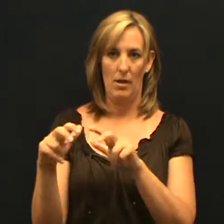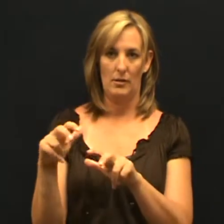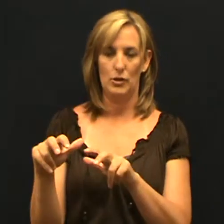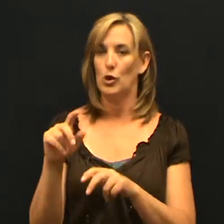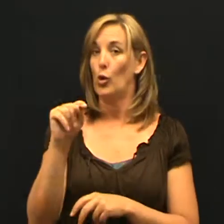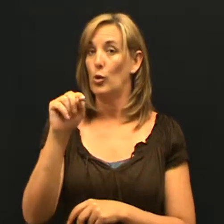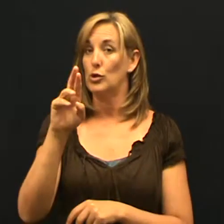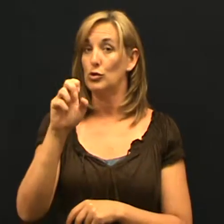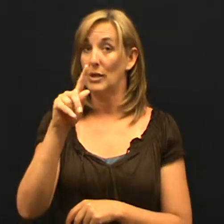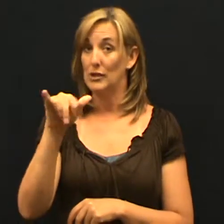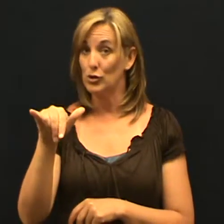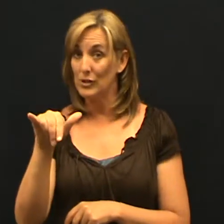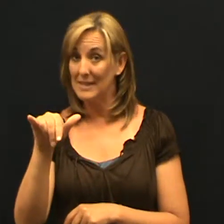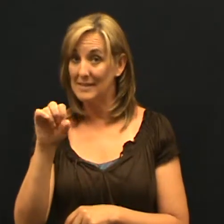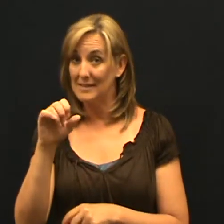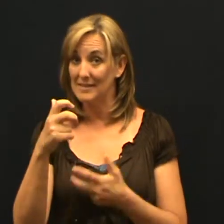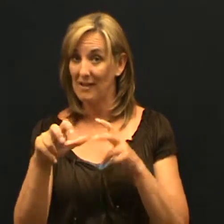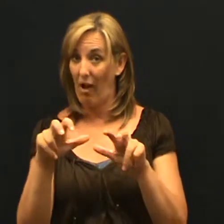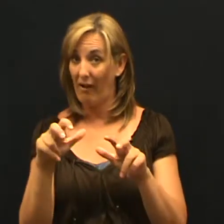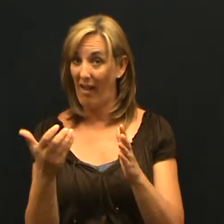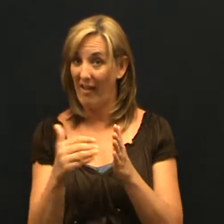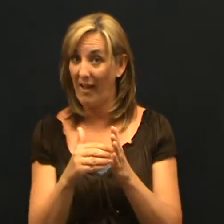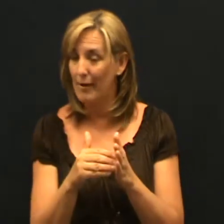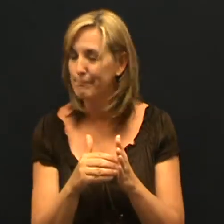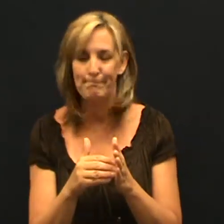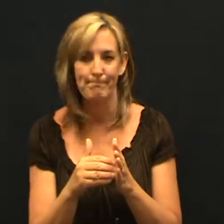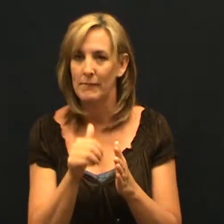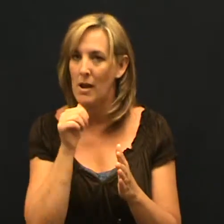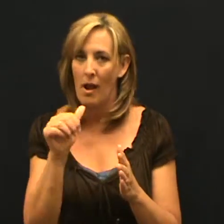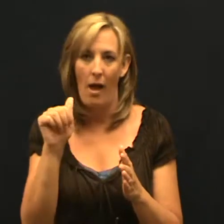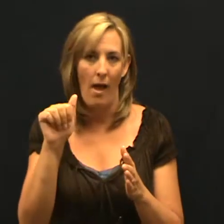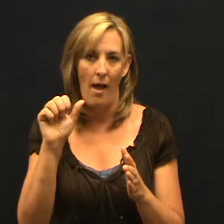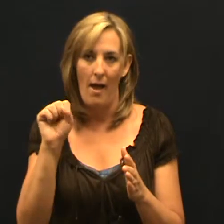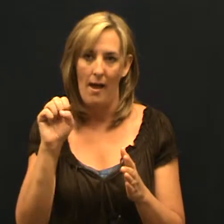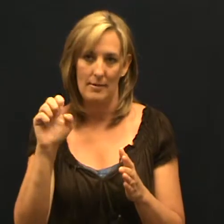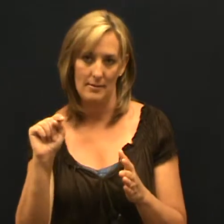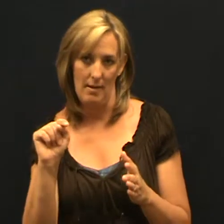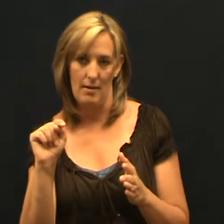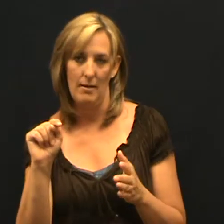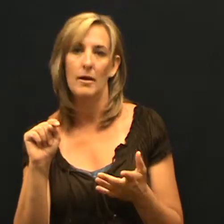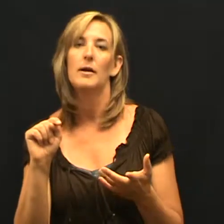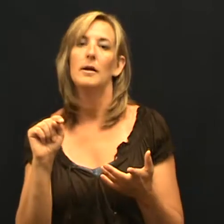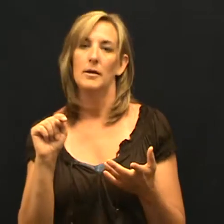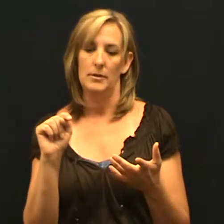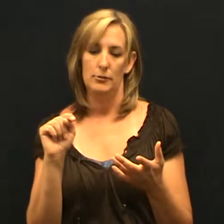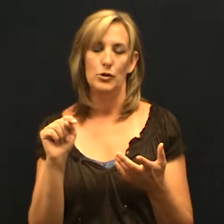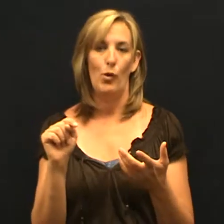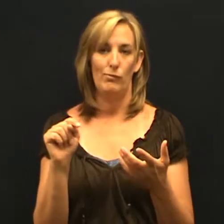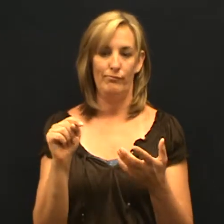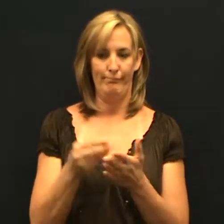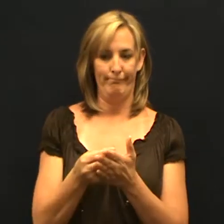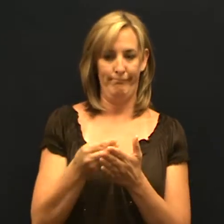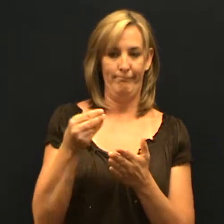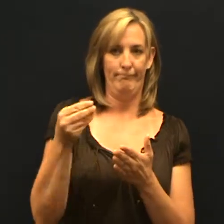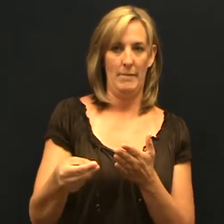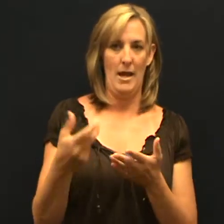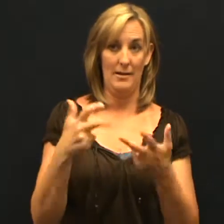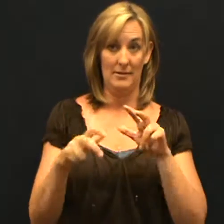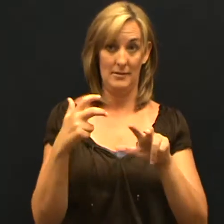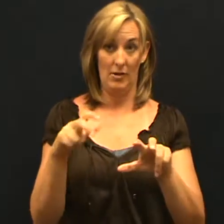asset, it's a contra equity account. So when the stock is reacquired, that treasury stock is recorded again at